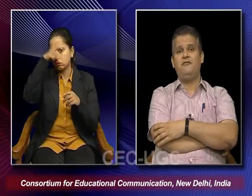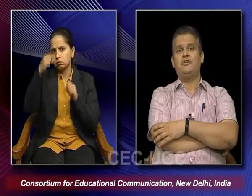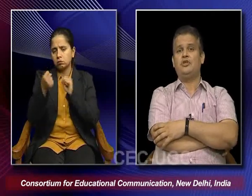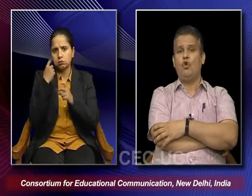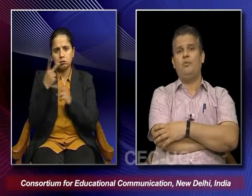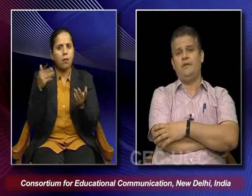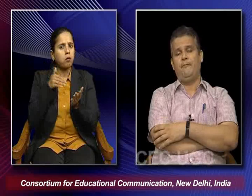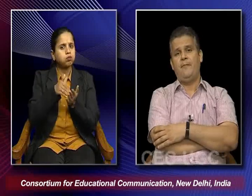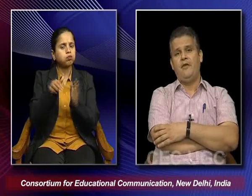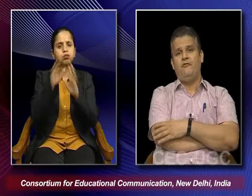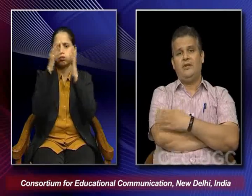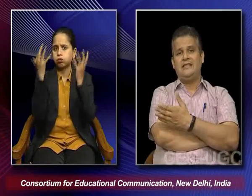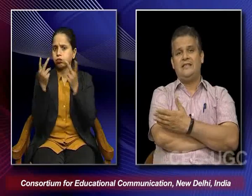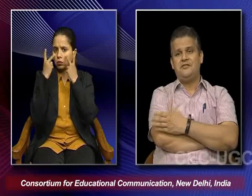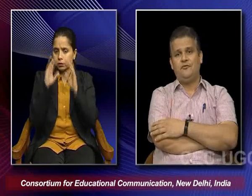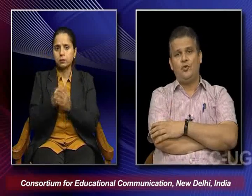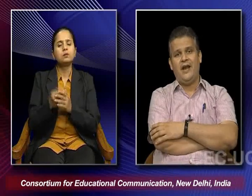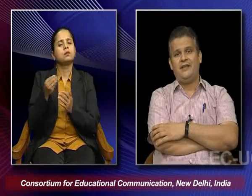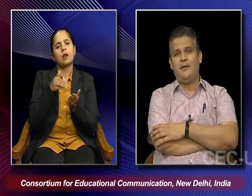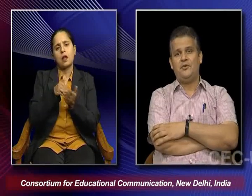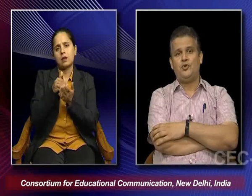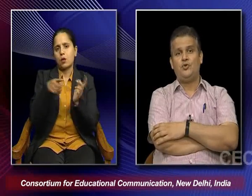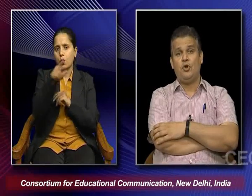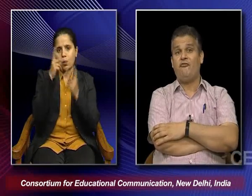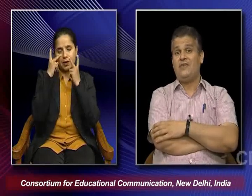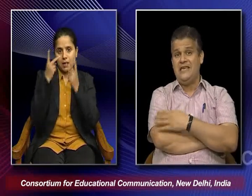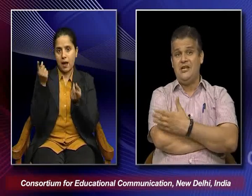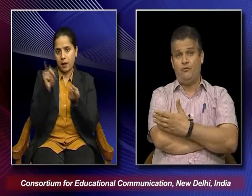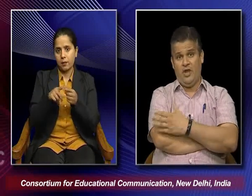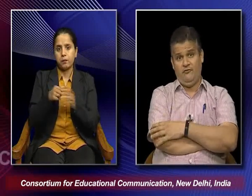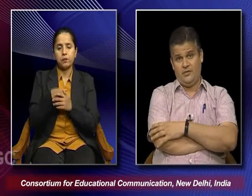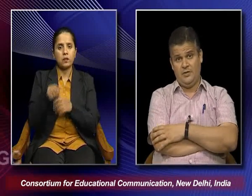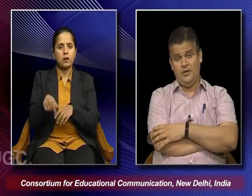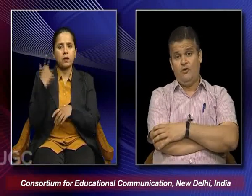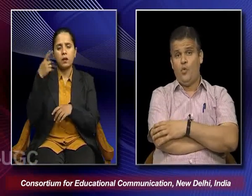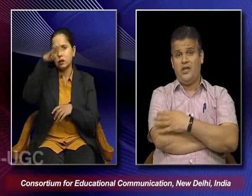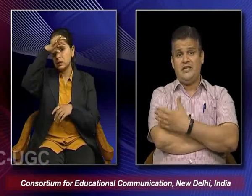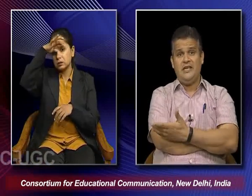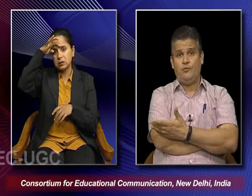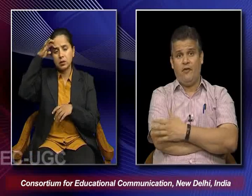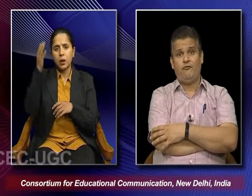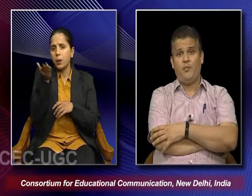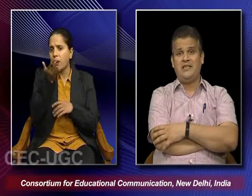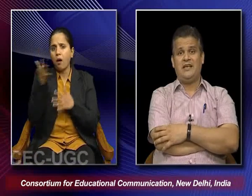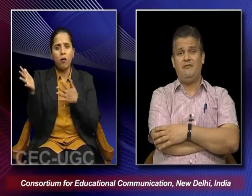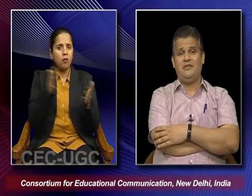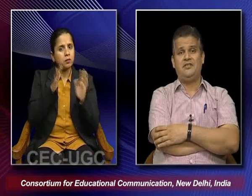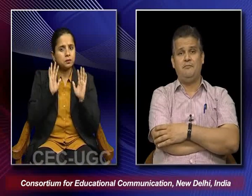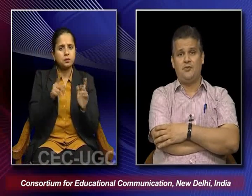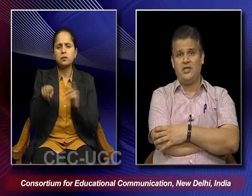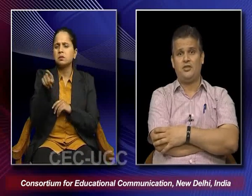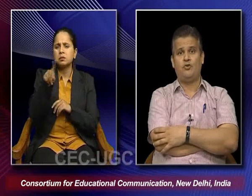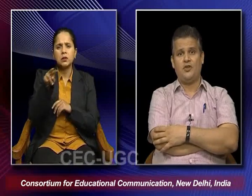weather events globally. For instance, if you look at the episodes of heat waves, What is heat wave? So basically when